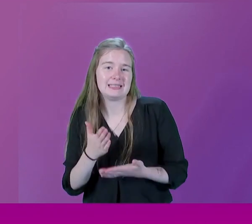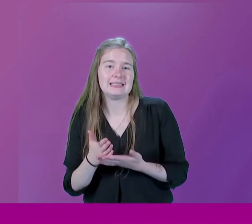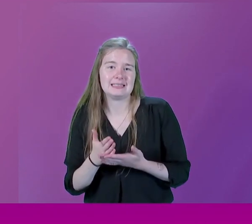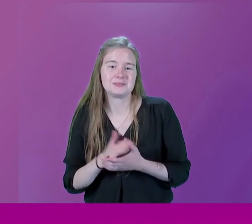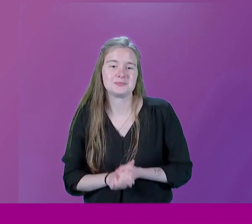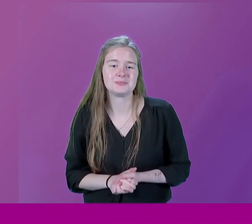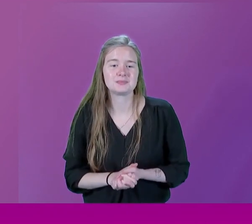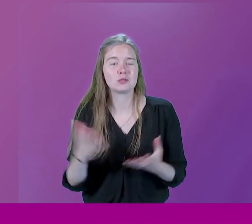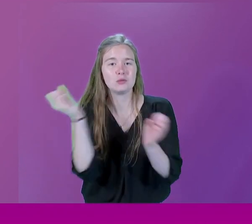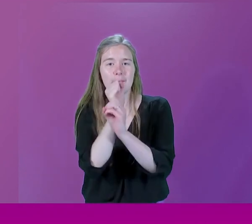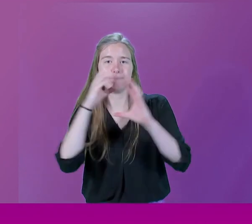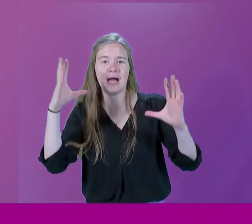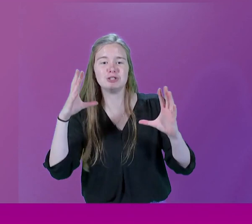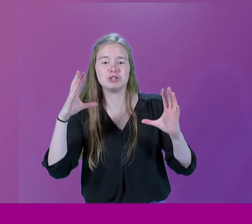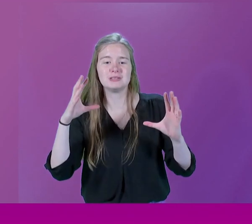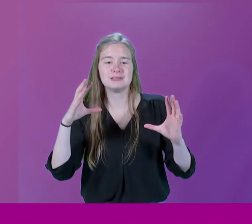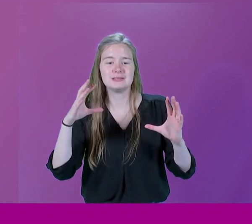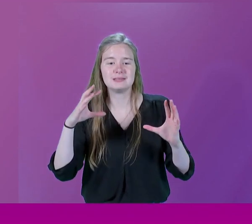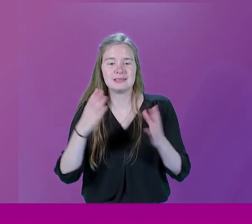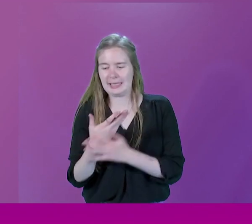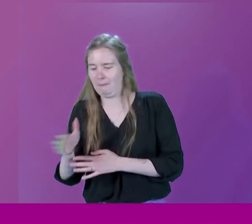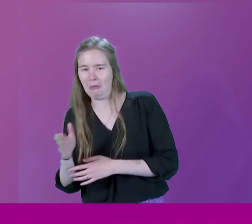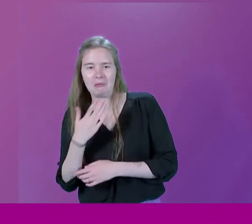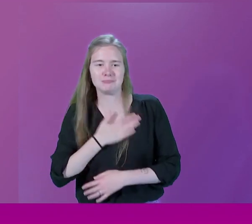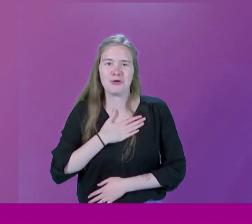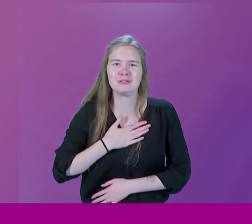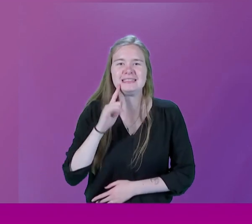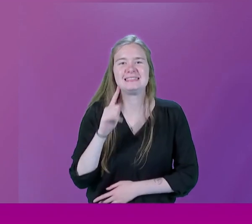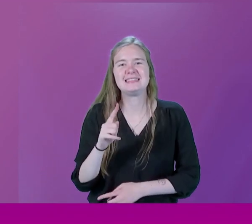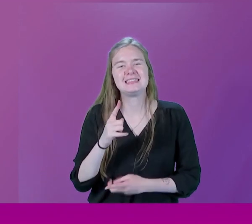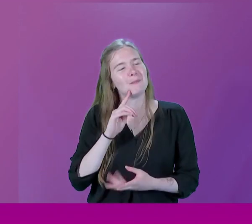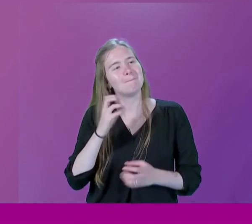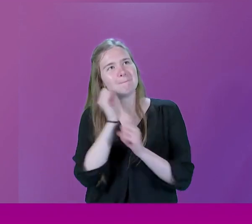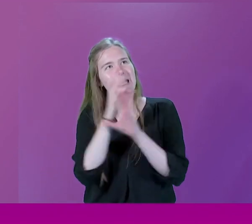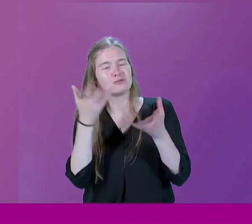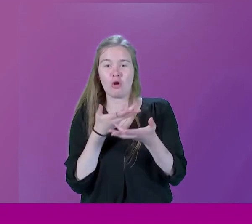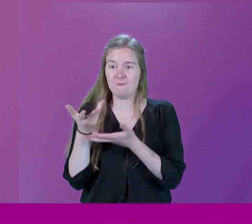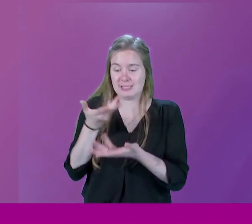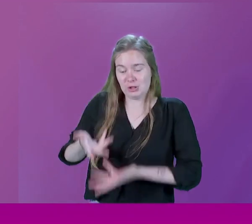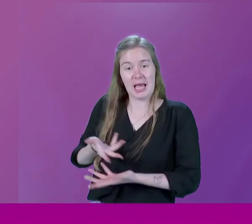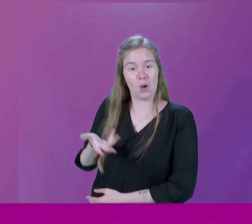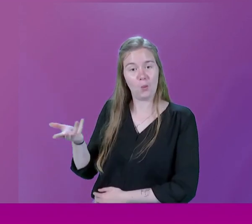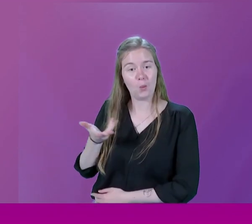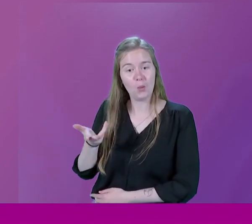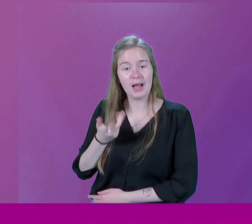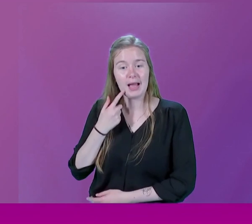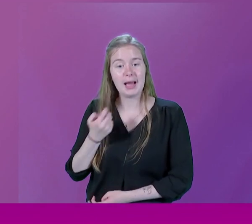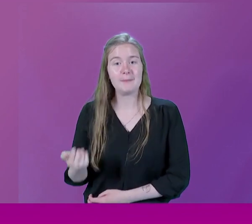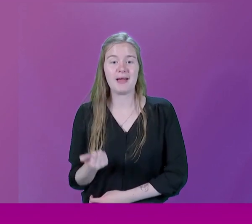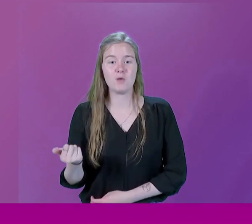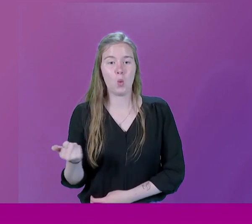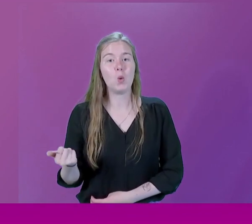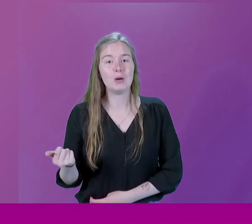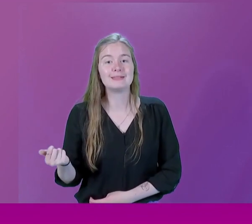well. So imagine if we were having this, when I keep striking this, imagine if I was having a conversation with you right now and I had my mobile